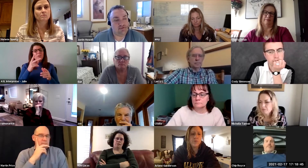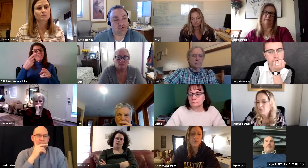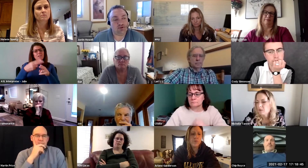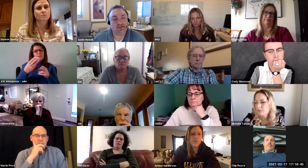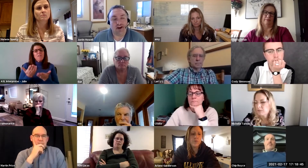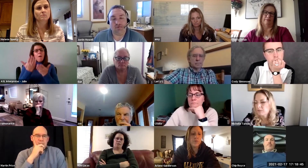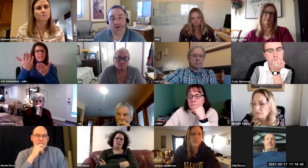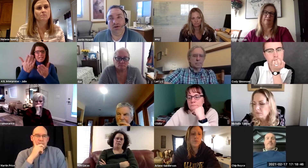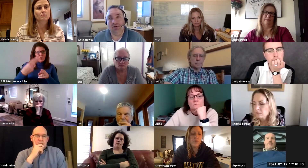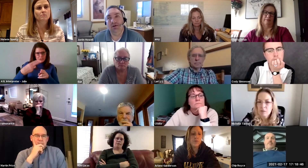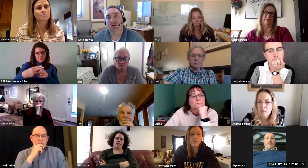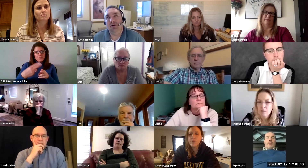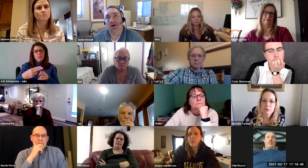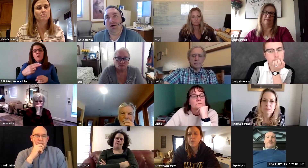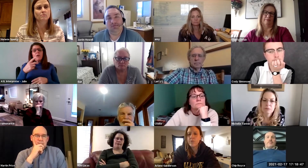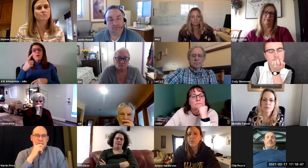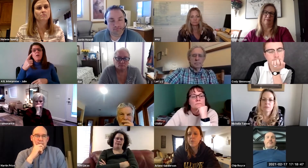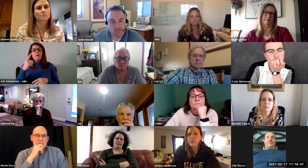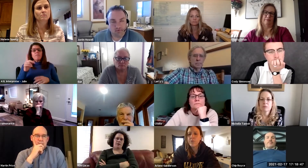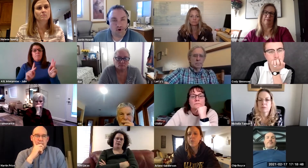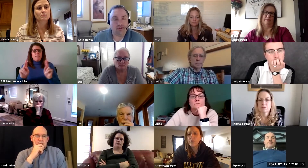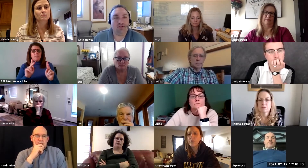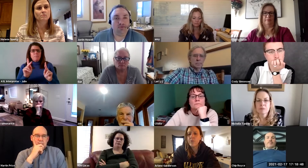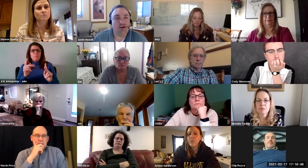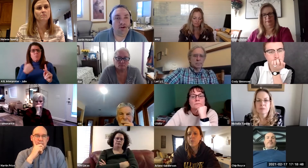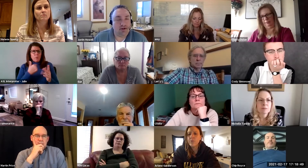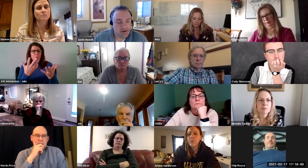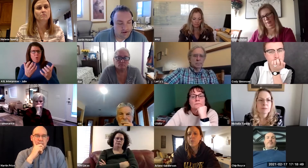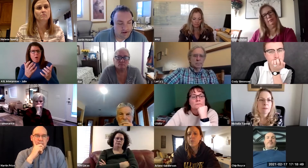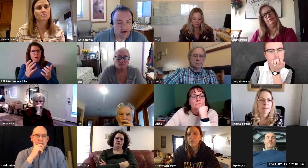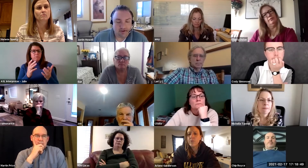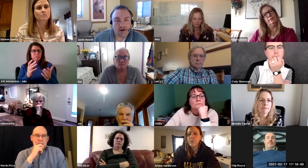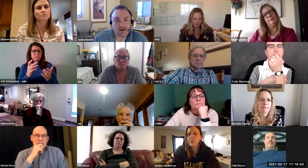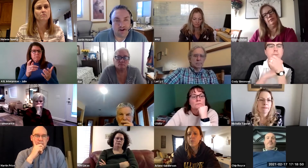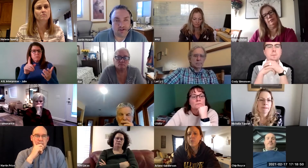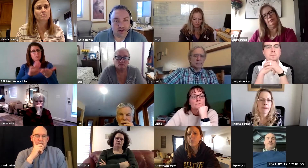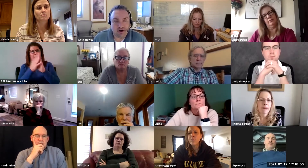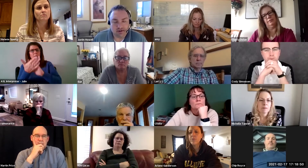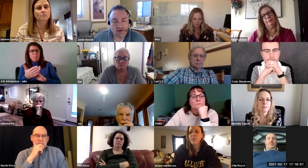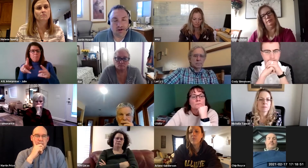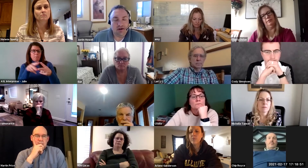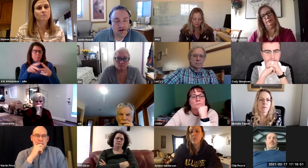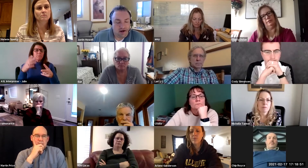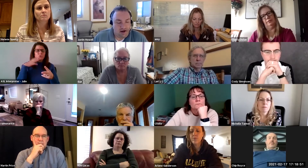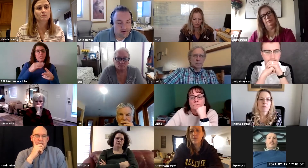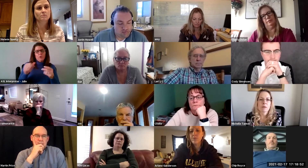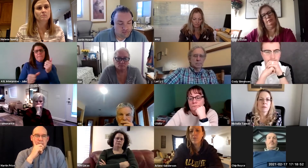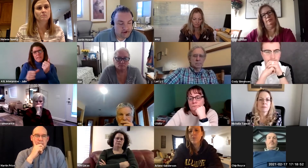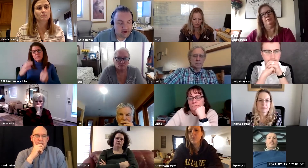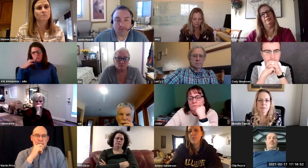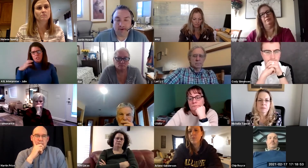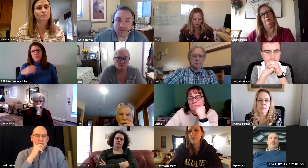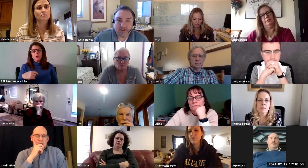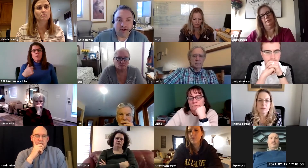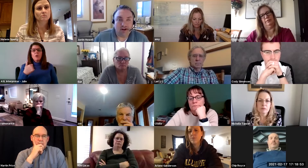of individuals that will, we want to be chair or vice chair. We